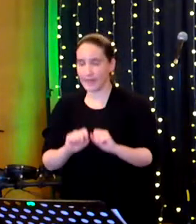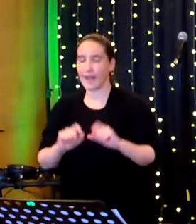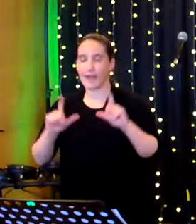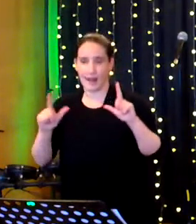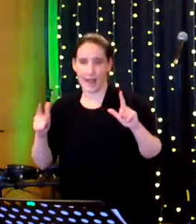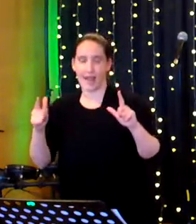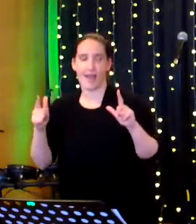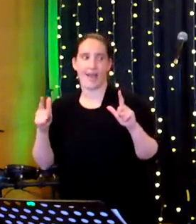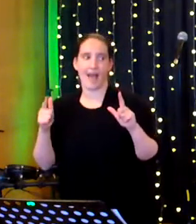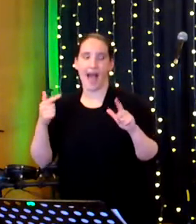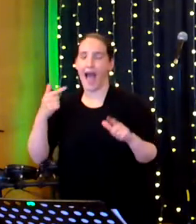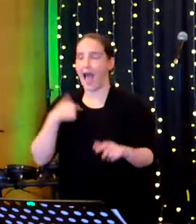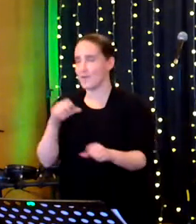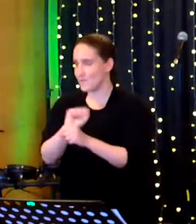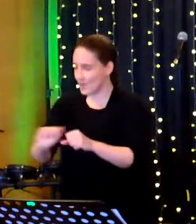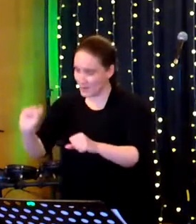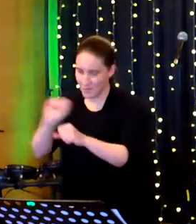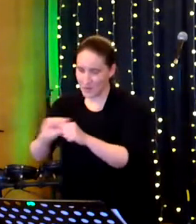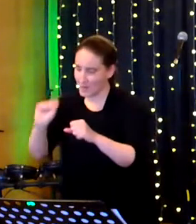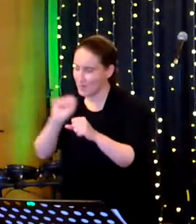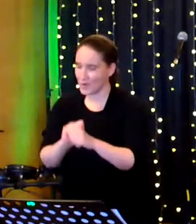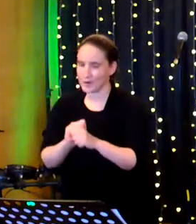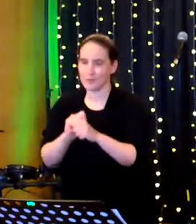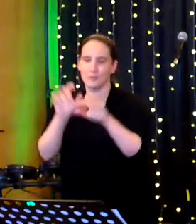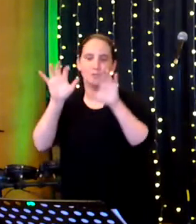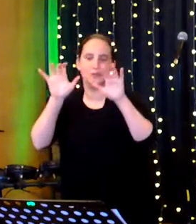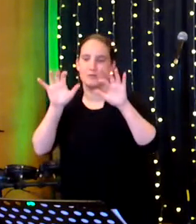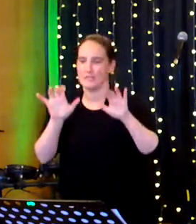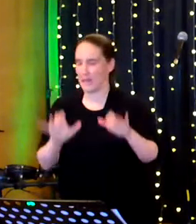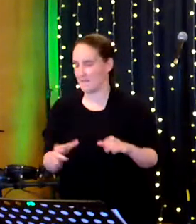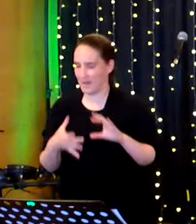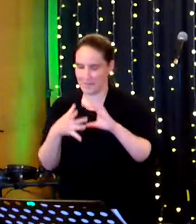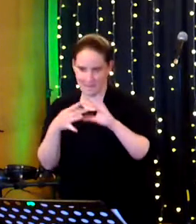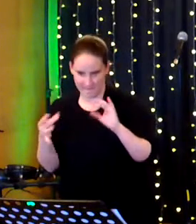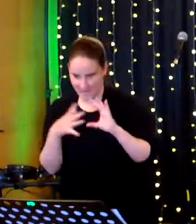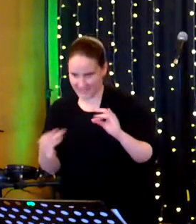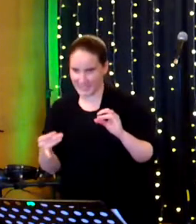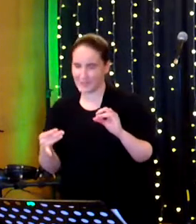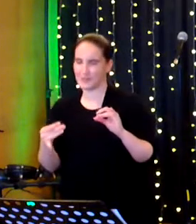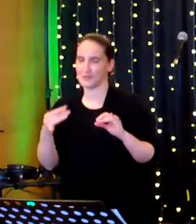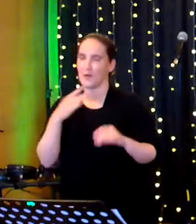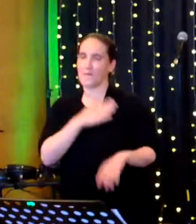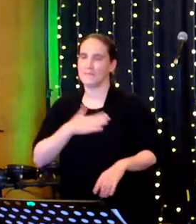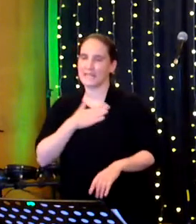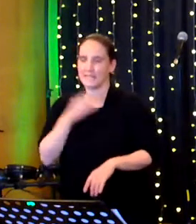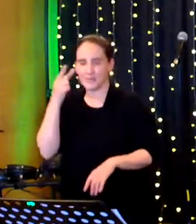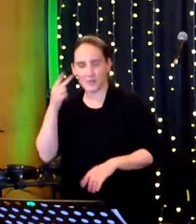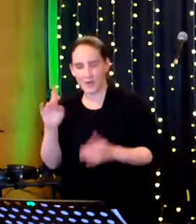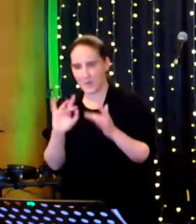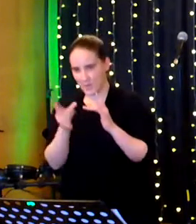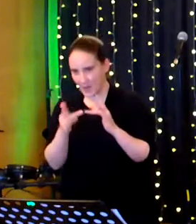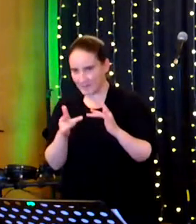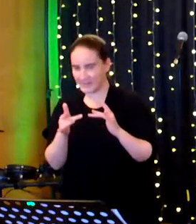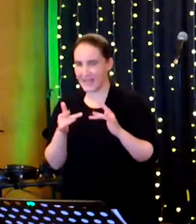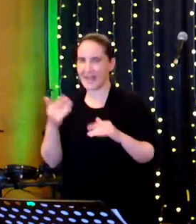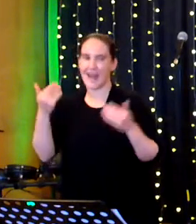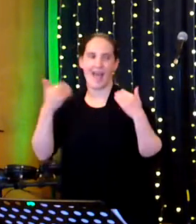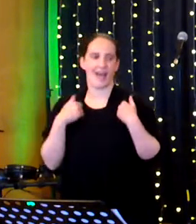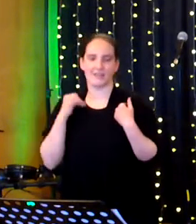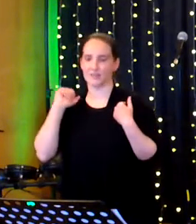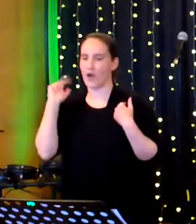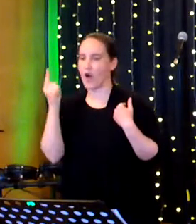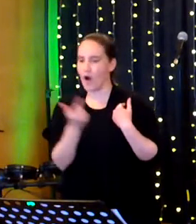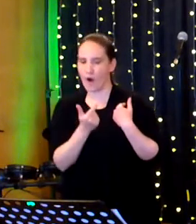work really hard on this handout. So there is a beautiful, wonderful handout that is on our website that you can take a look at. It has all of